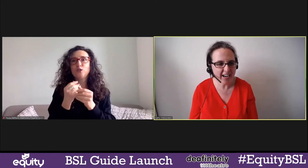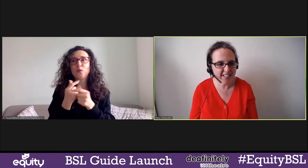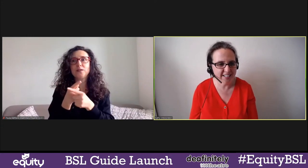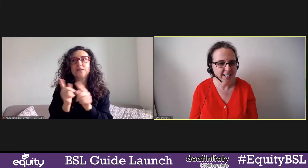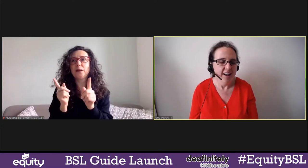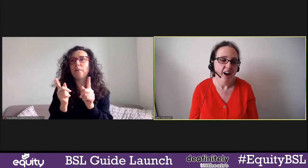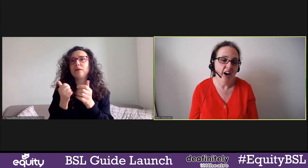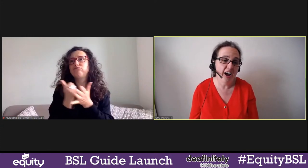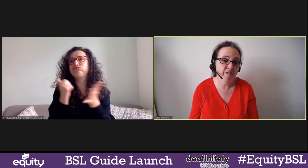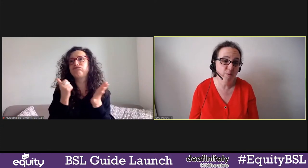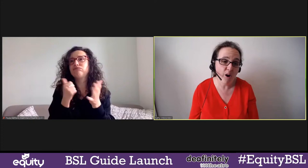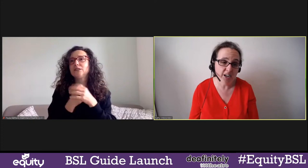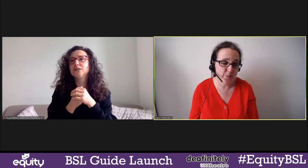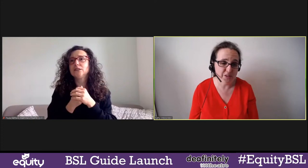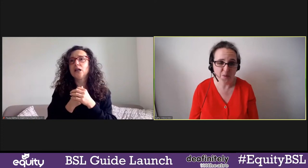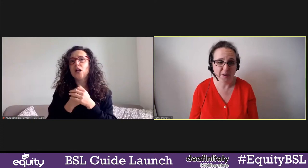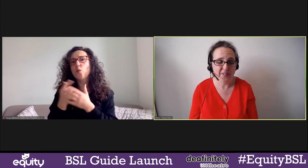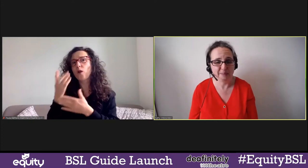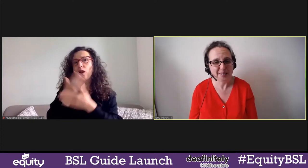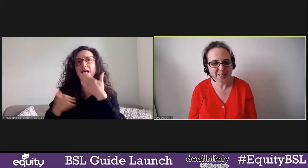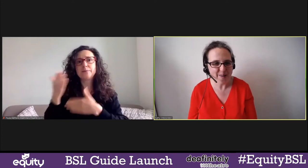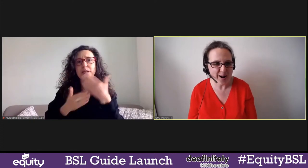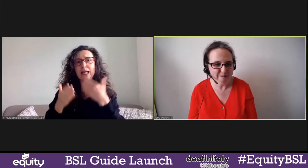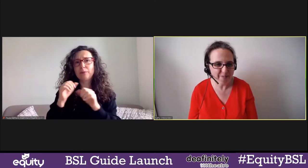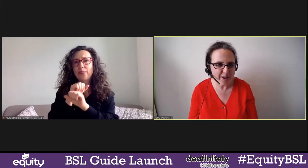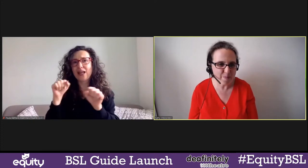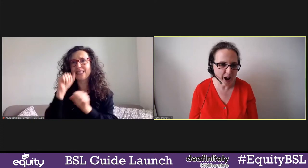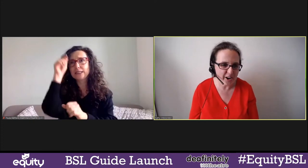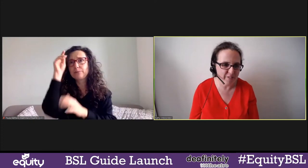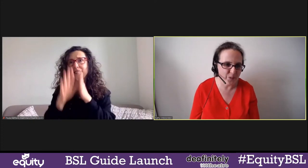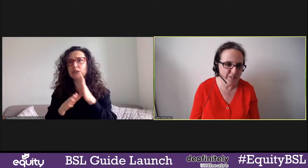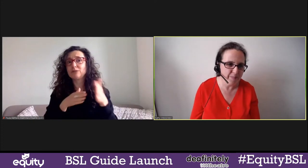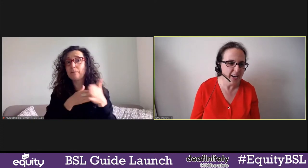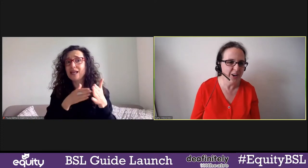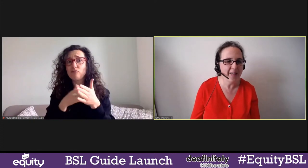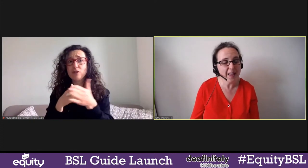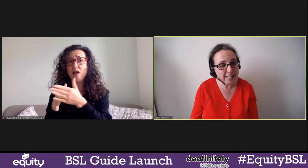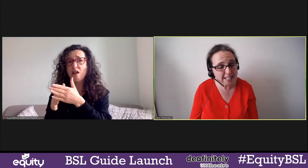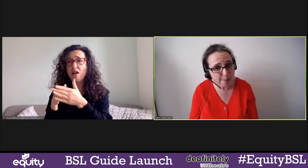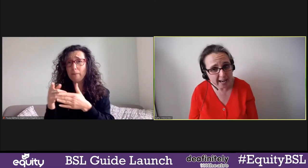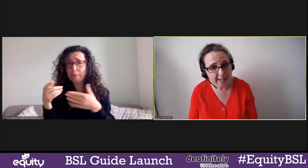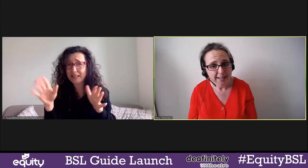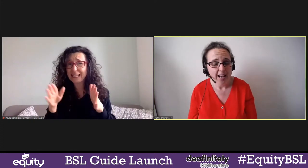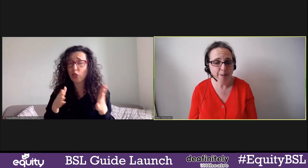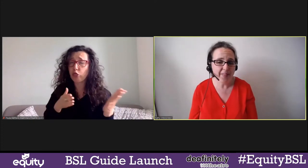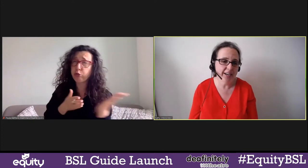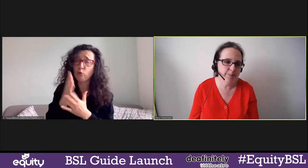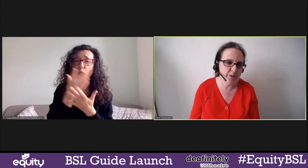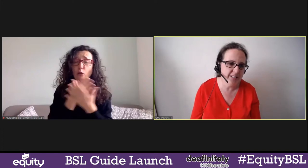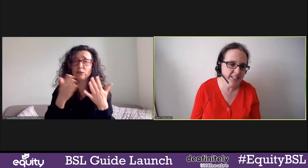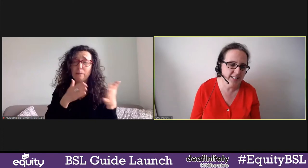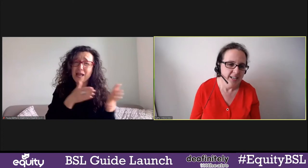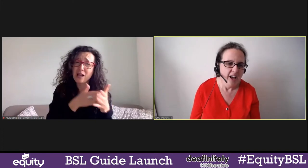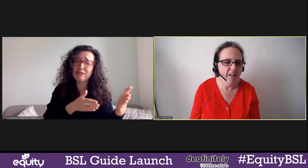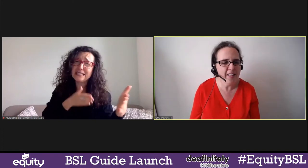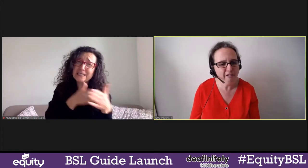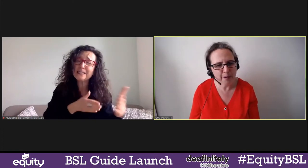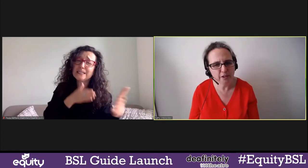actors, and I've worked with all of them, so I'm very proud of all of them, and I'll let them explain about their experiences that they've been through,